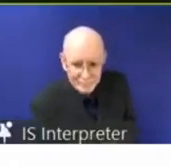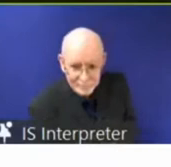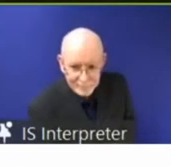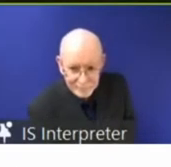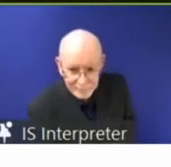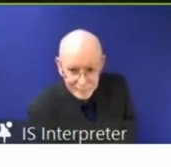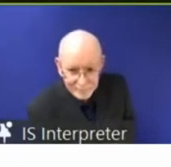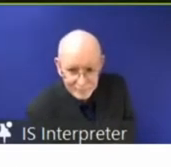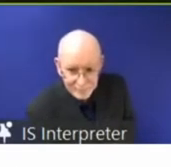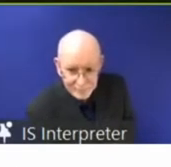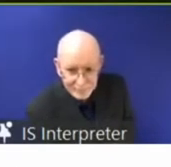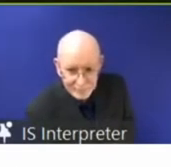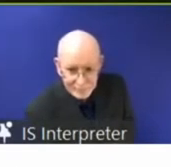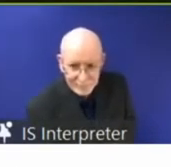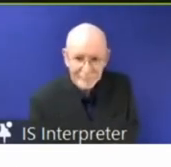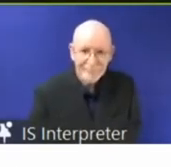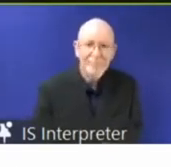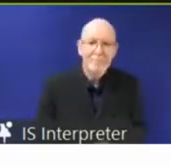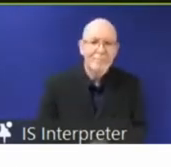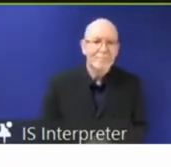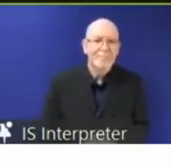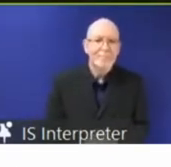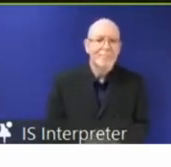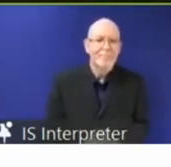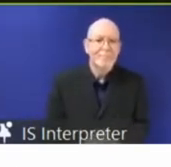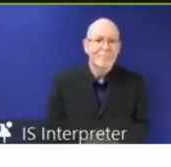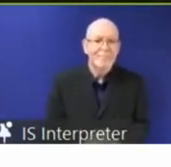higher education and beyond.